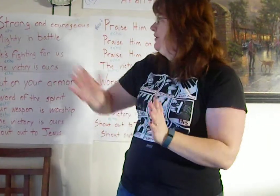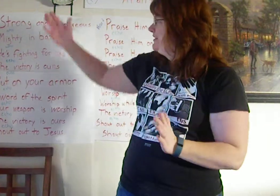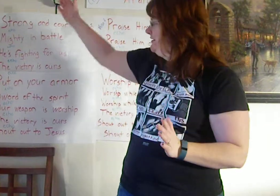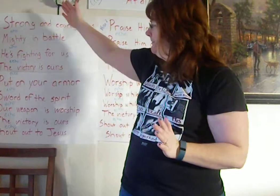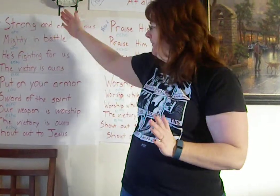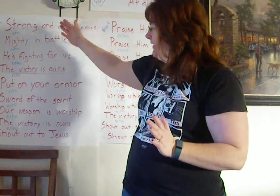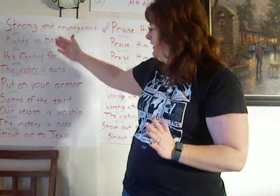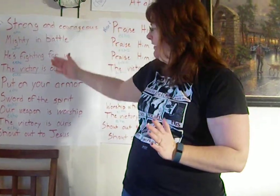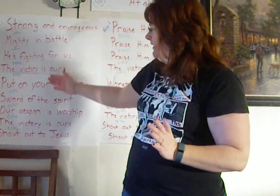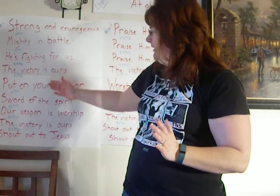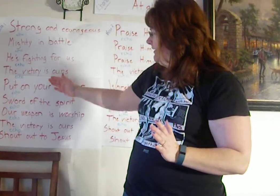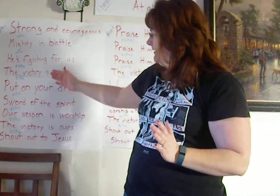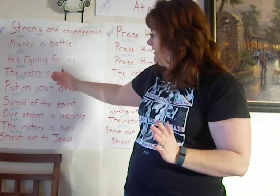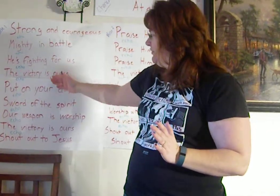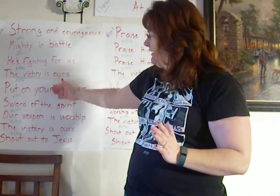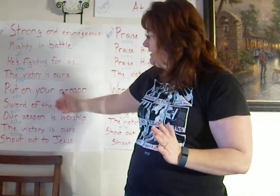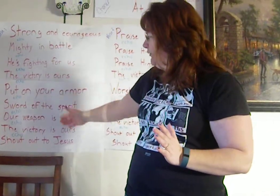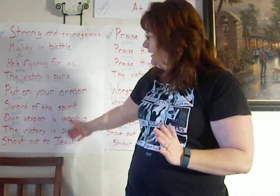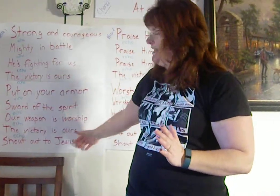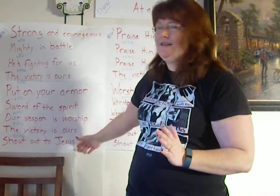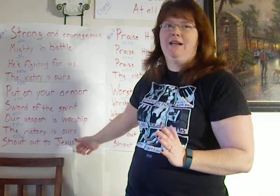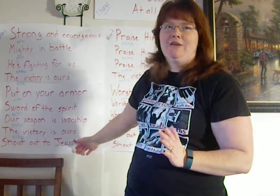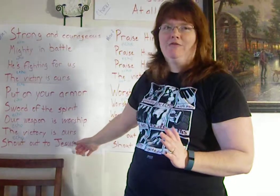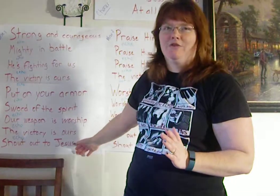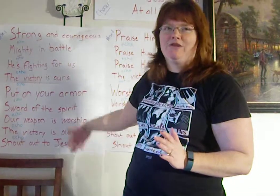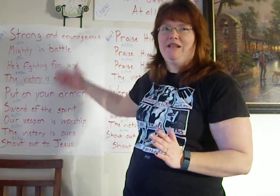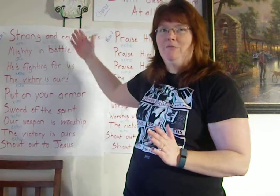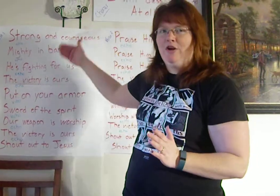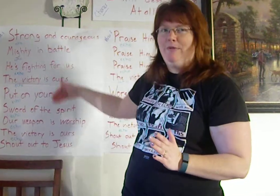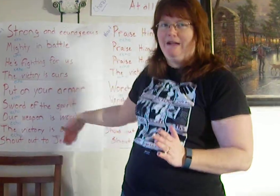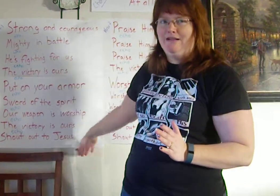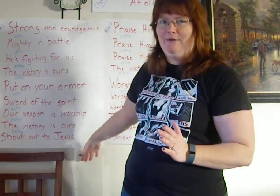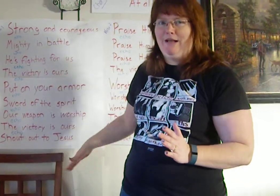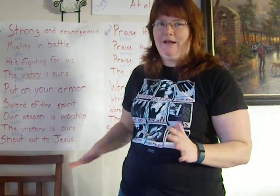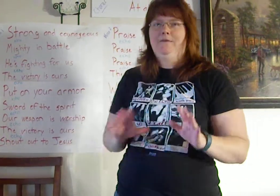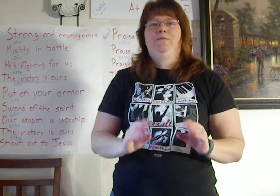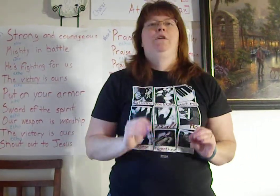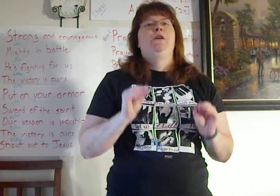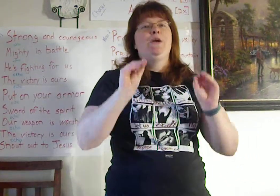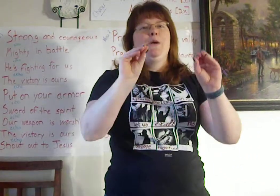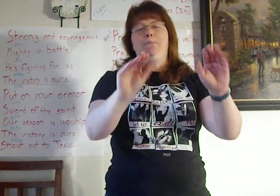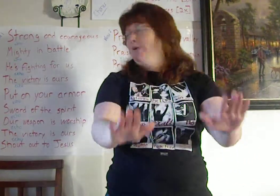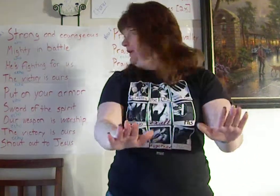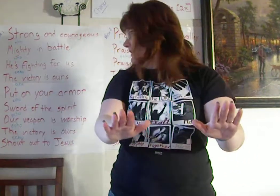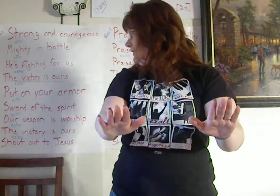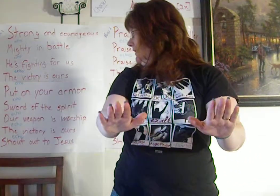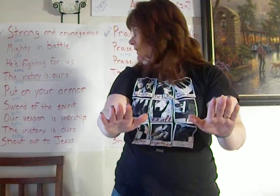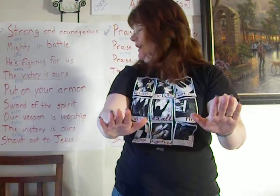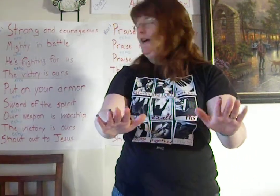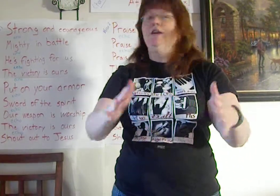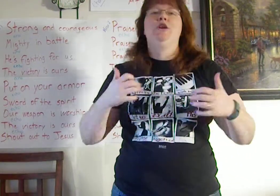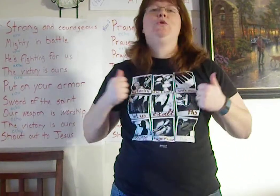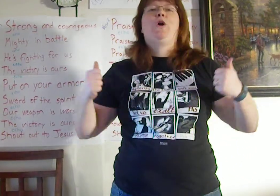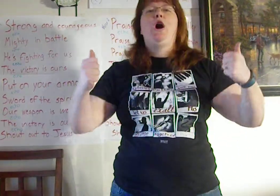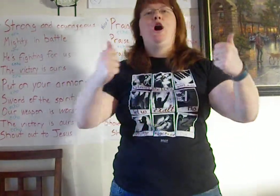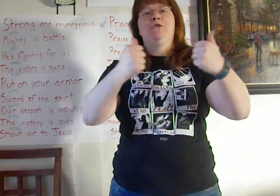those. Let's do these 4 lines together first, and then we'll go back to the beginning. Put on your